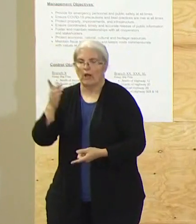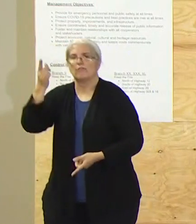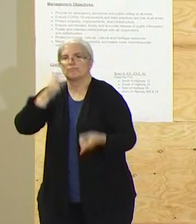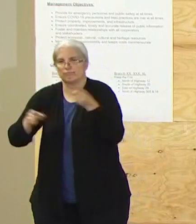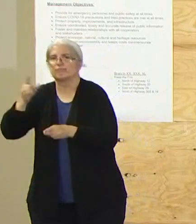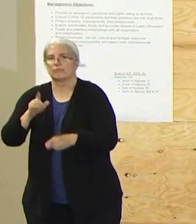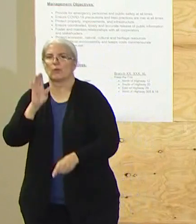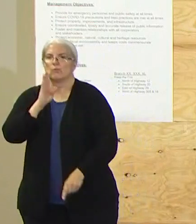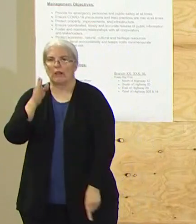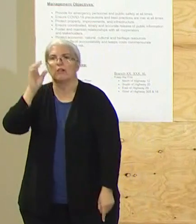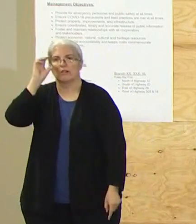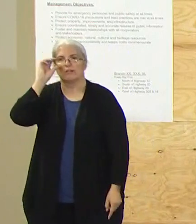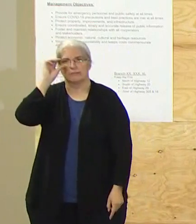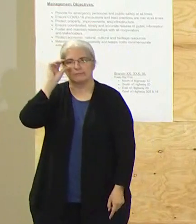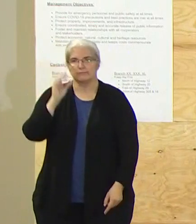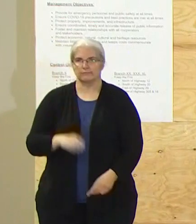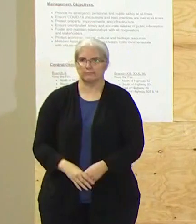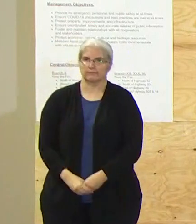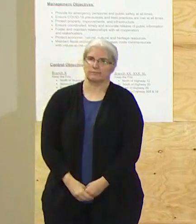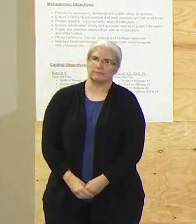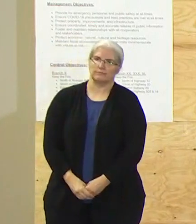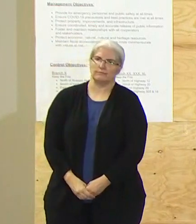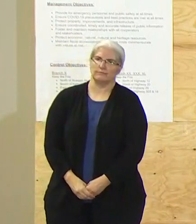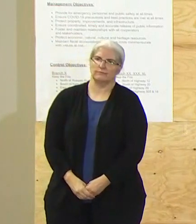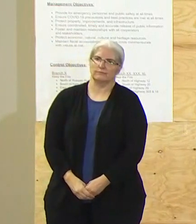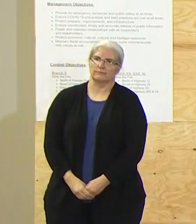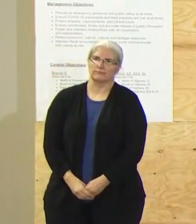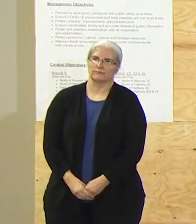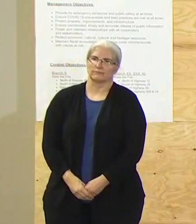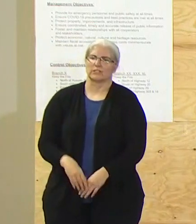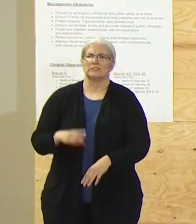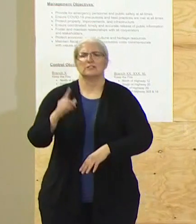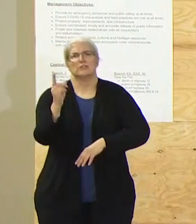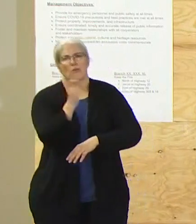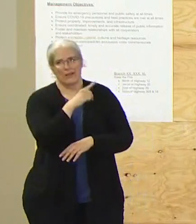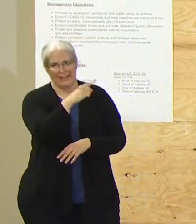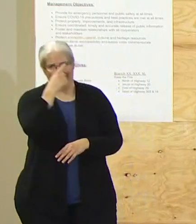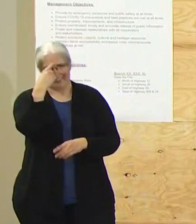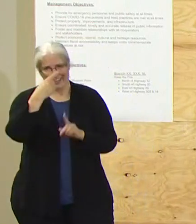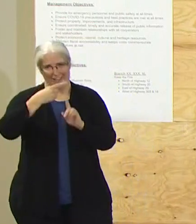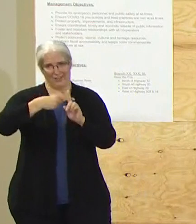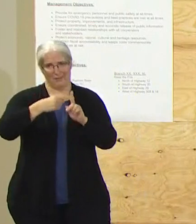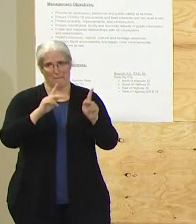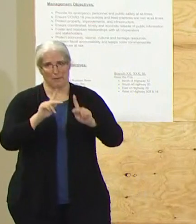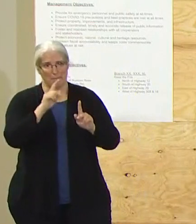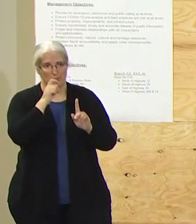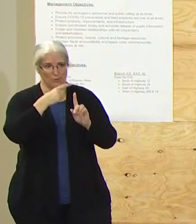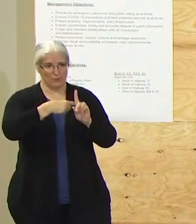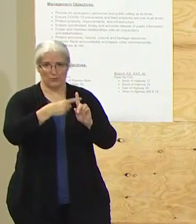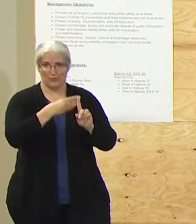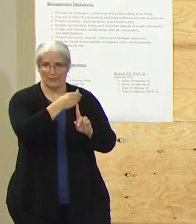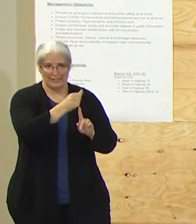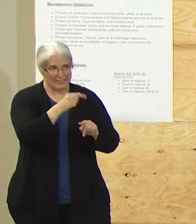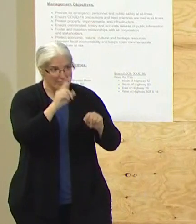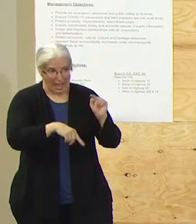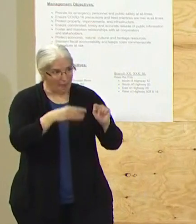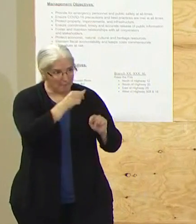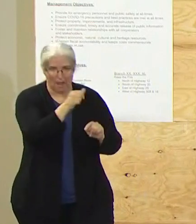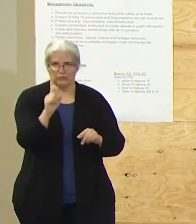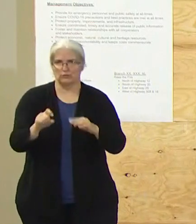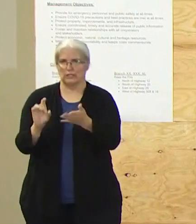in the future for rents they couldn't pay because of the pandemic? We are committed to advancing the negotiations, and I'm committing to make